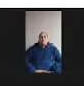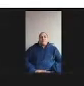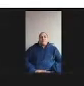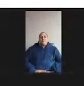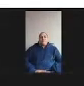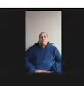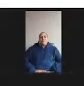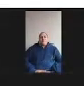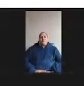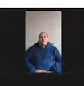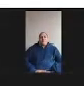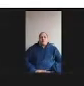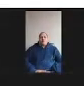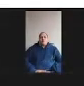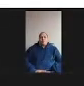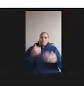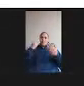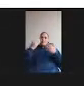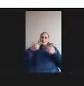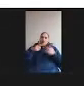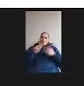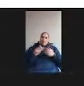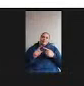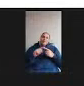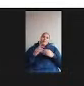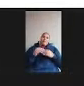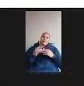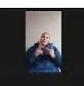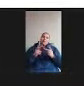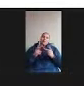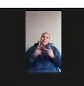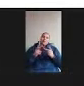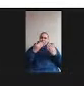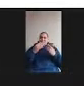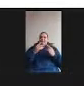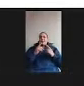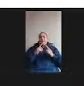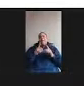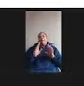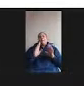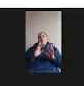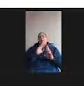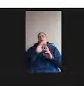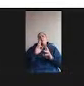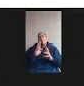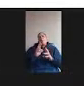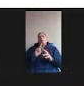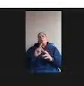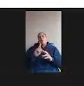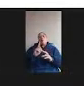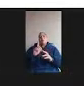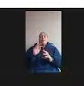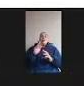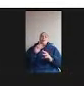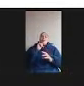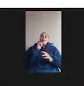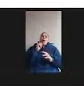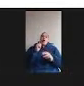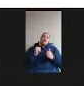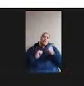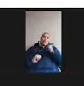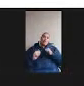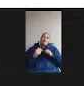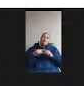Good morning, Chairperson, members once again. This is the report on the non-financial performance for quarter